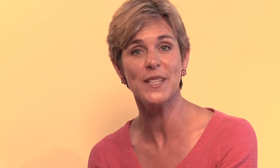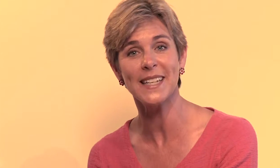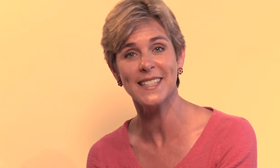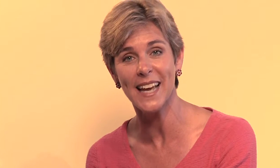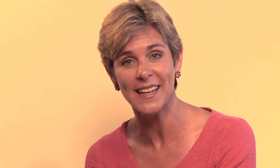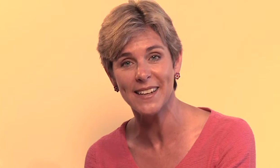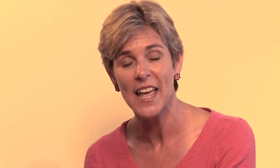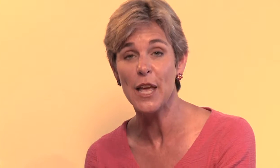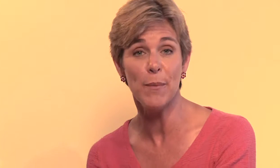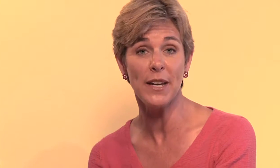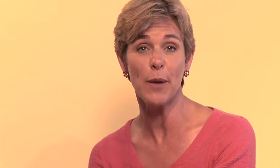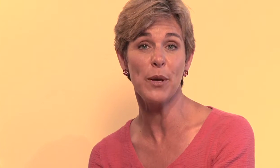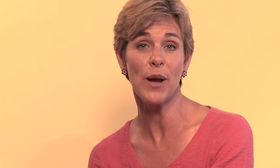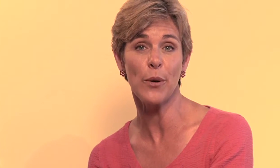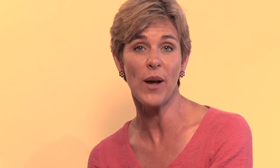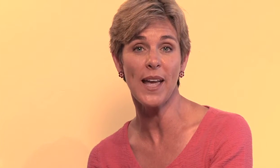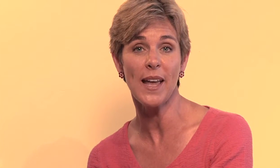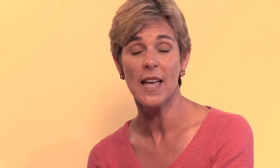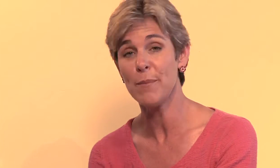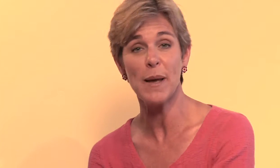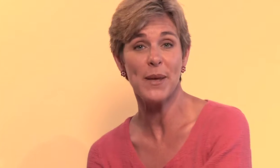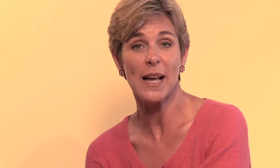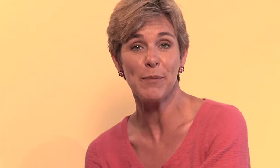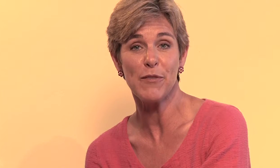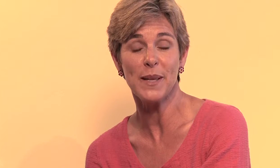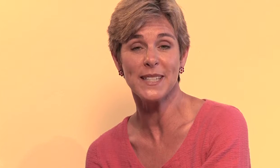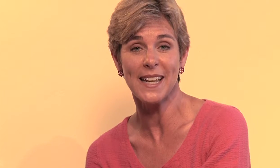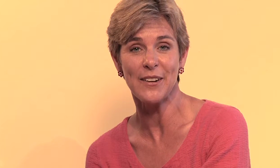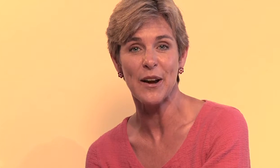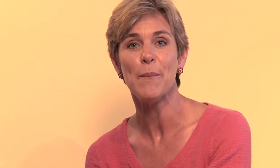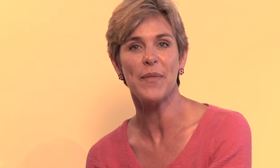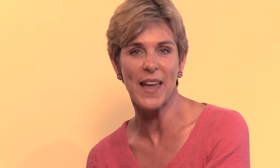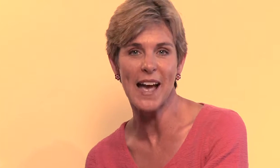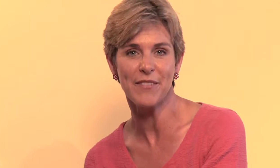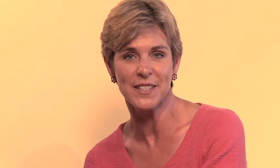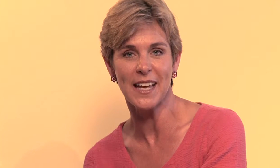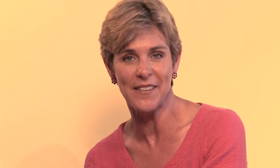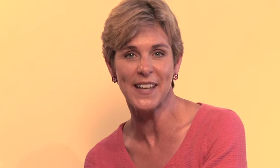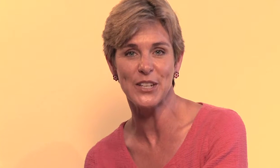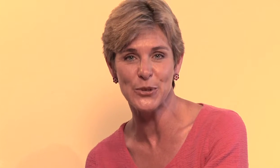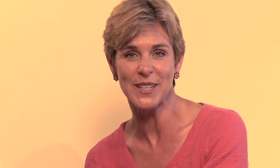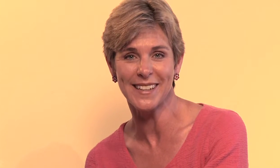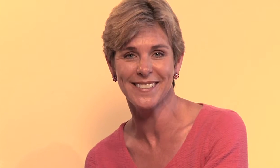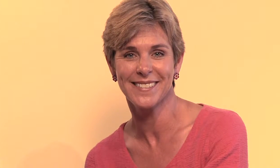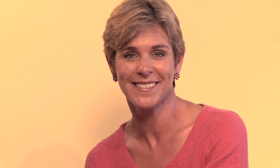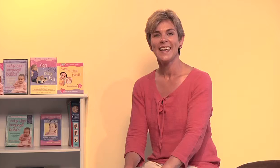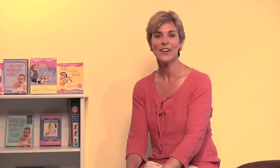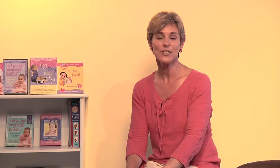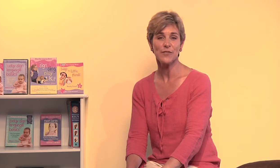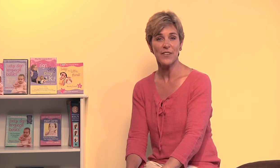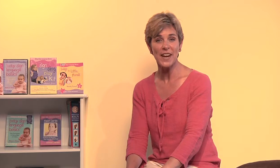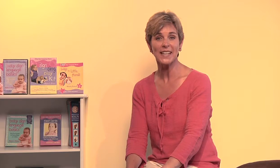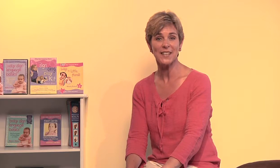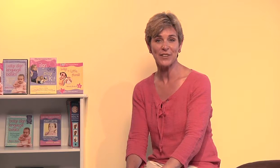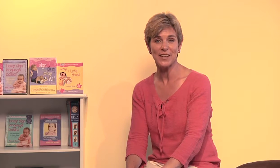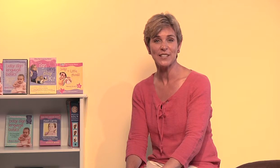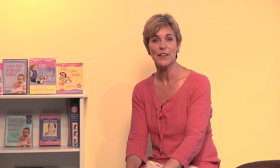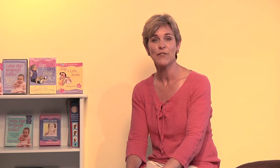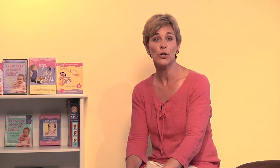that sign. It might not be right away, it might be a couple of months later, but they have the sign and they can use it. Here are some fun activities for